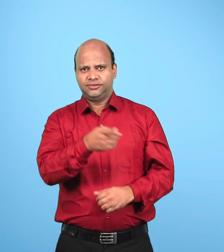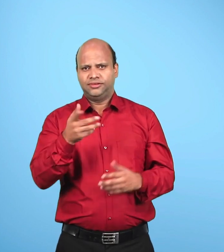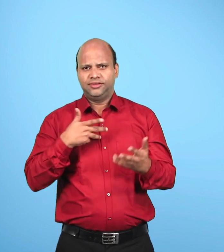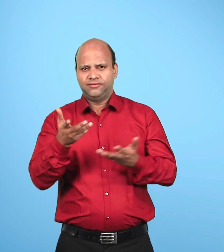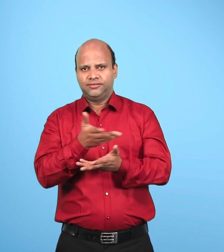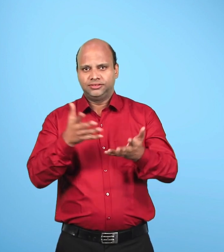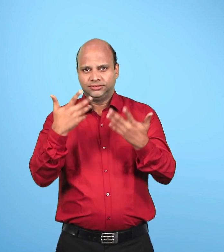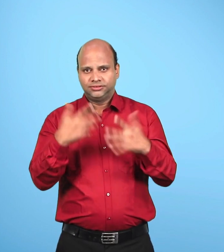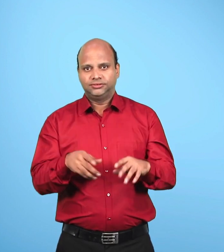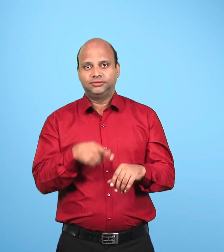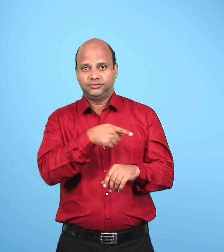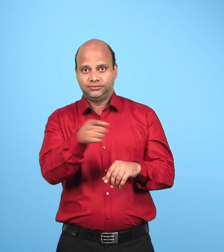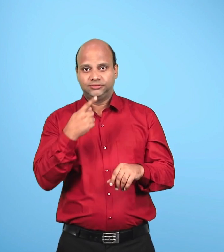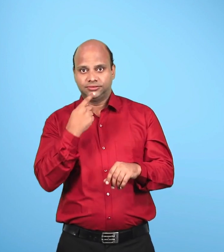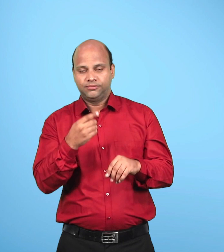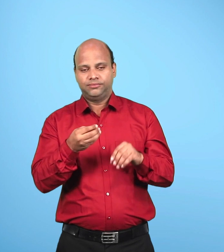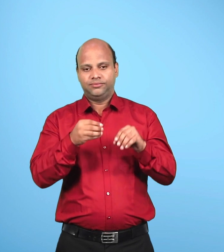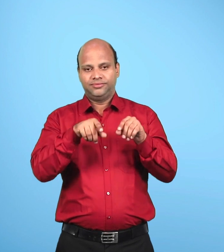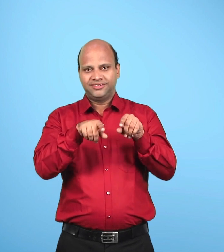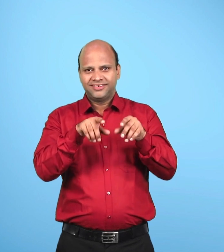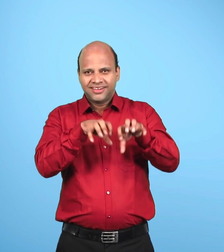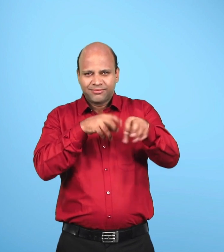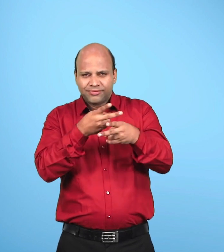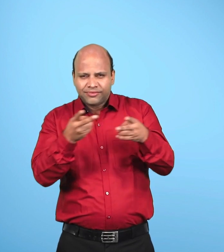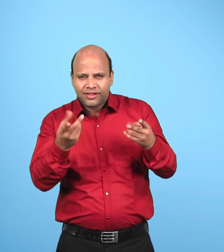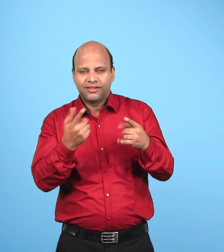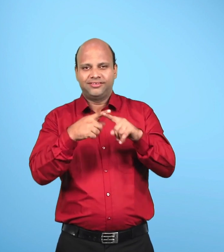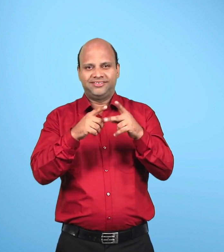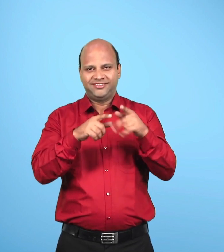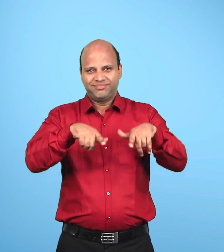have discussed only a few common animals and plants compared